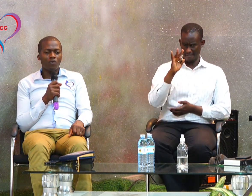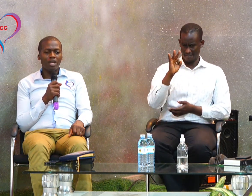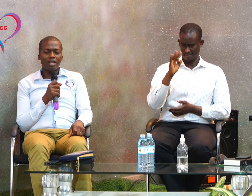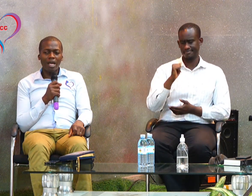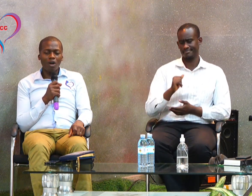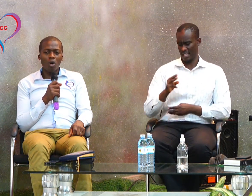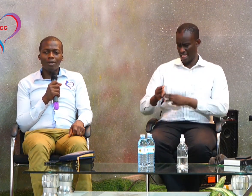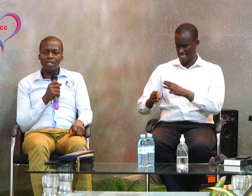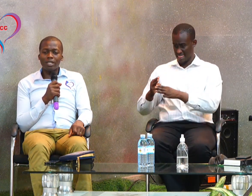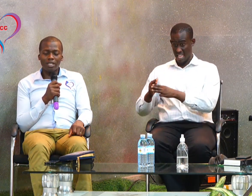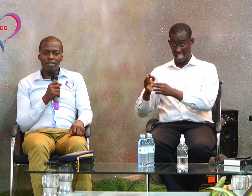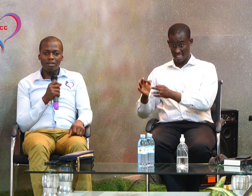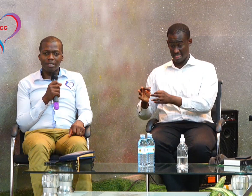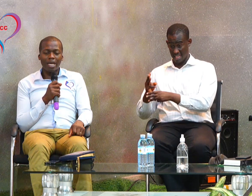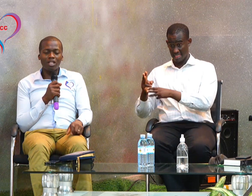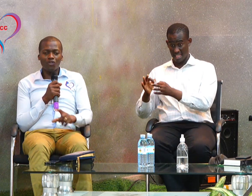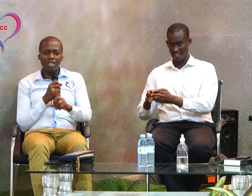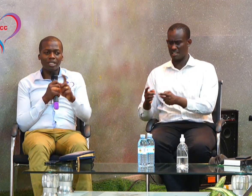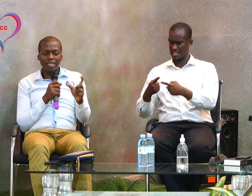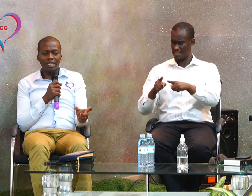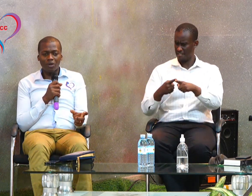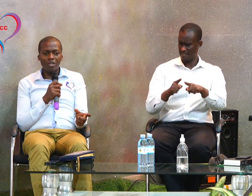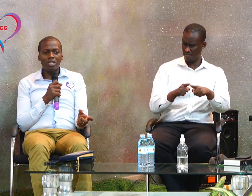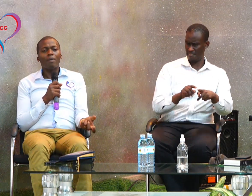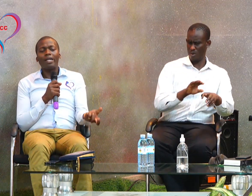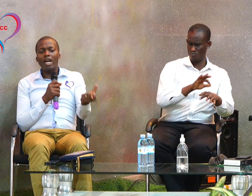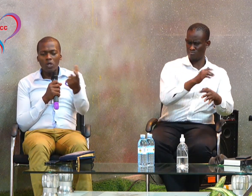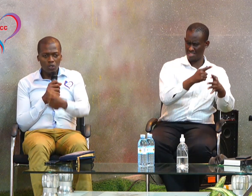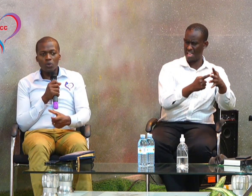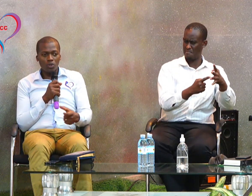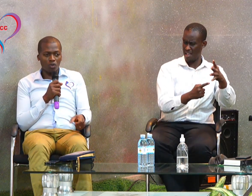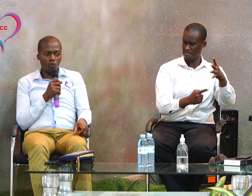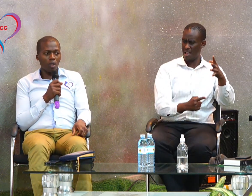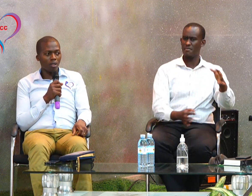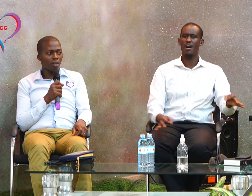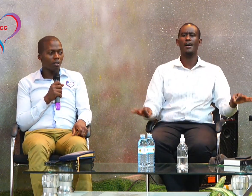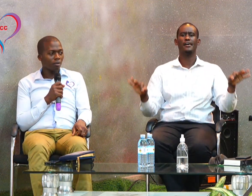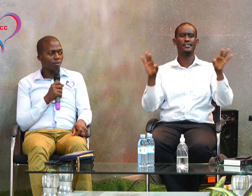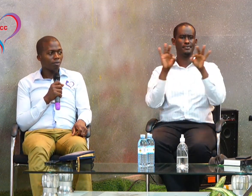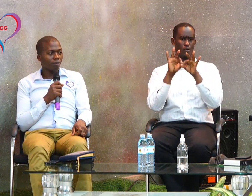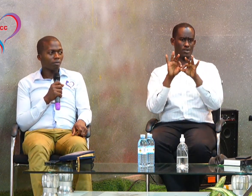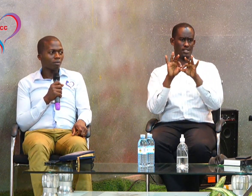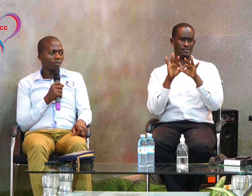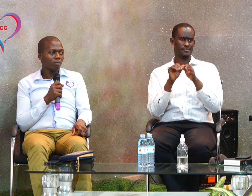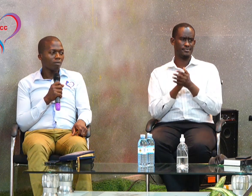if in other worldly things they are different in categories but they are also useful.